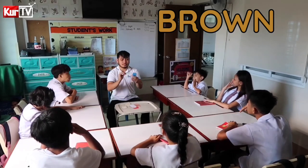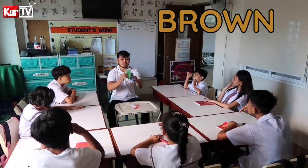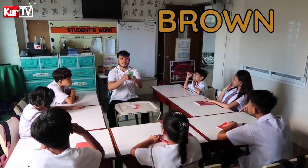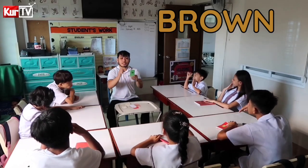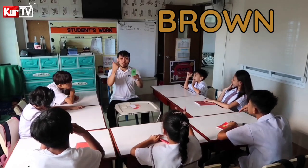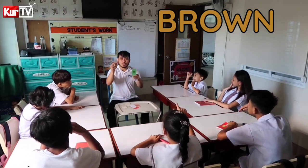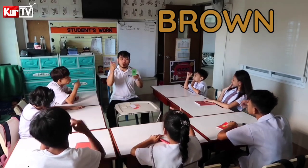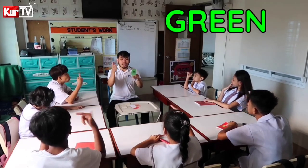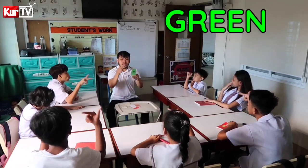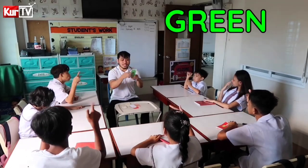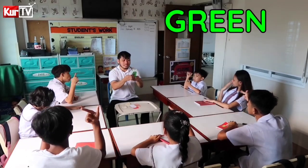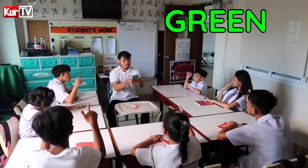Green.